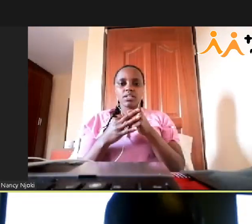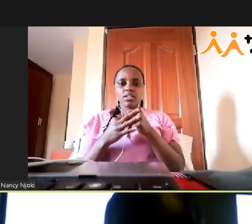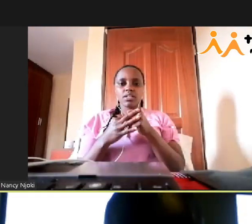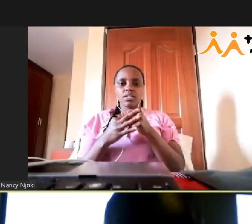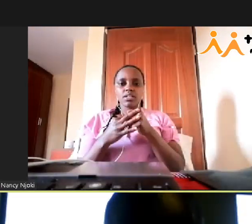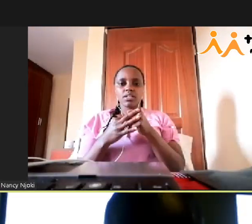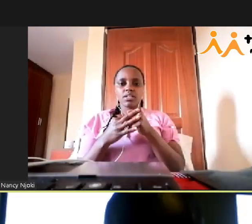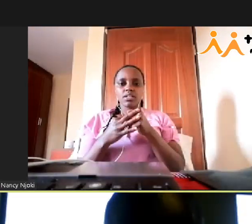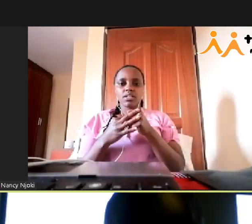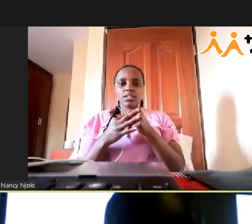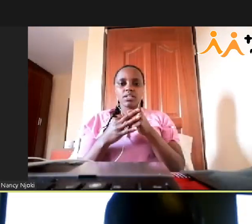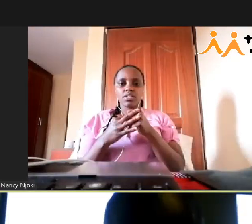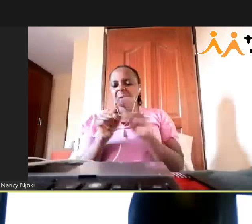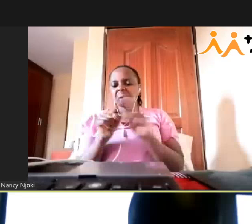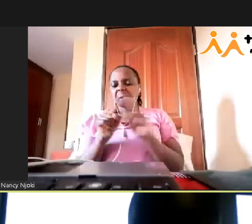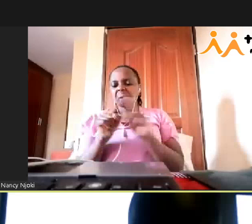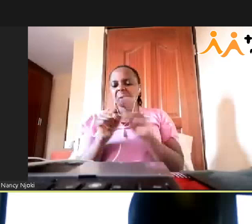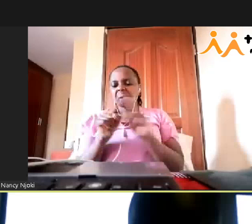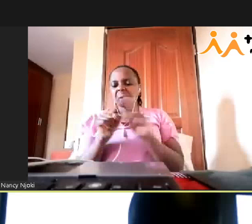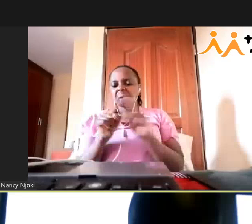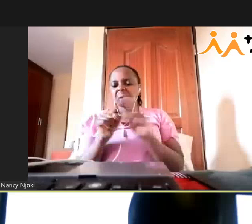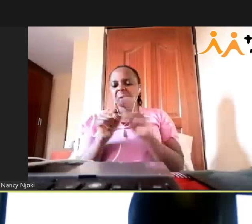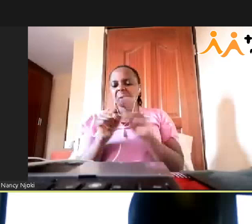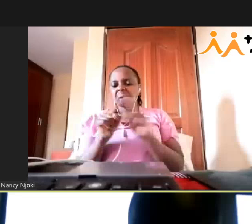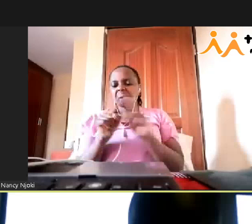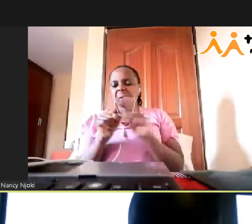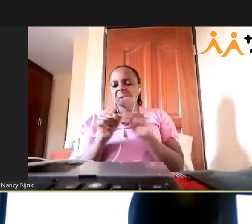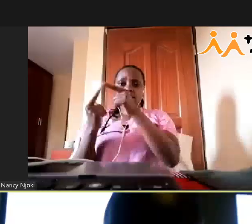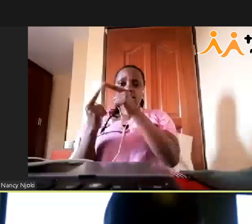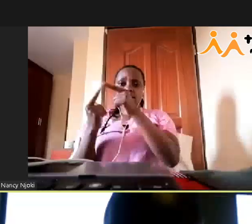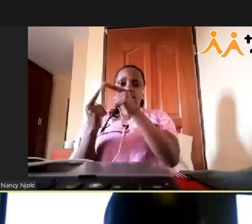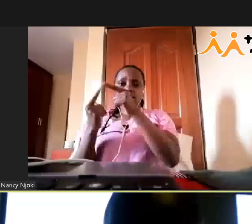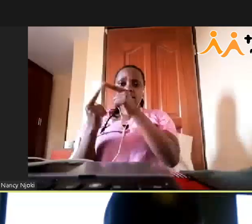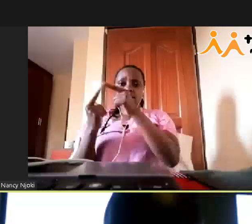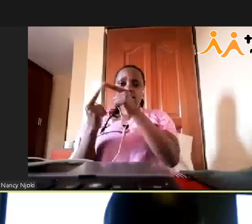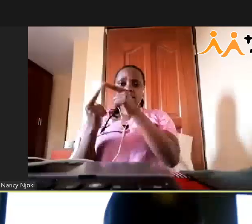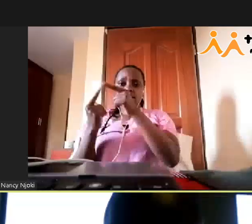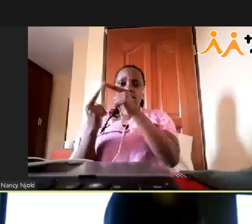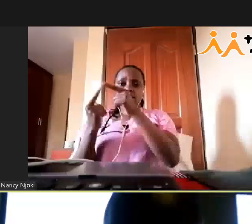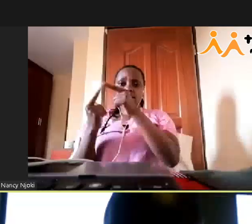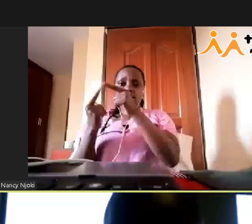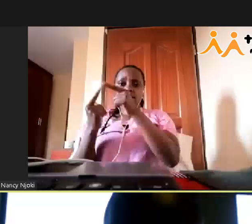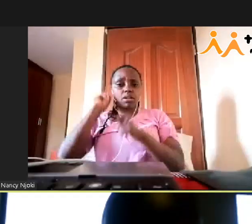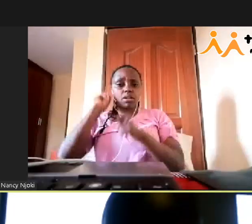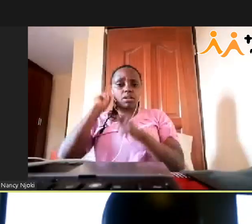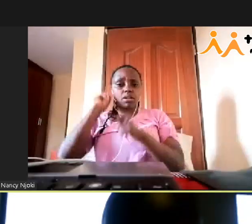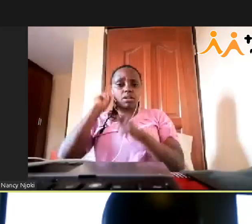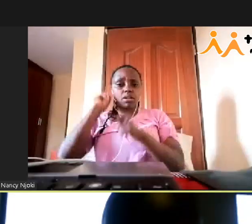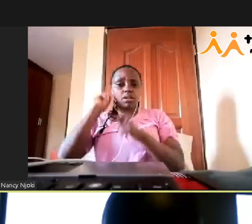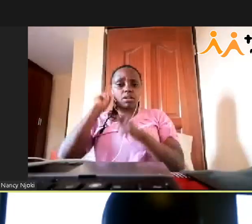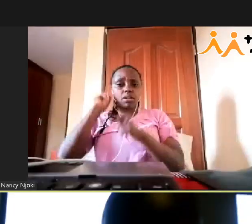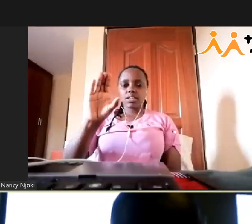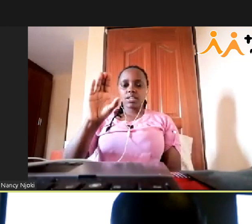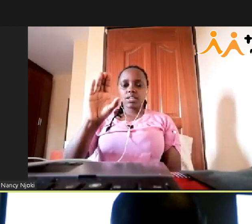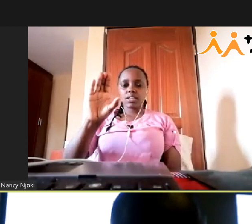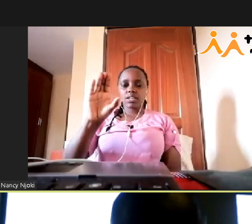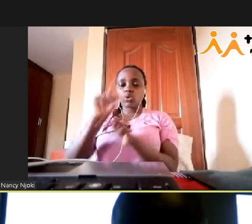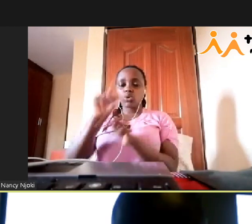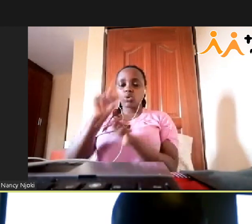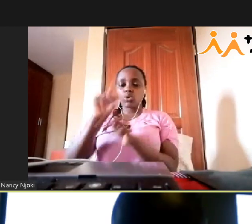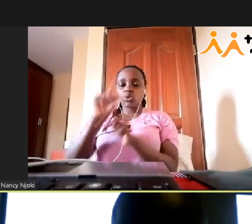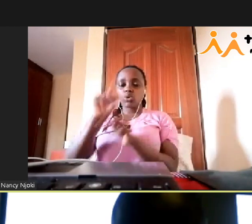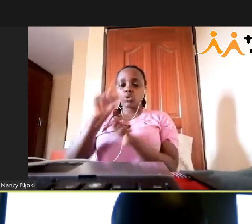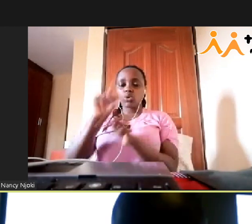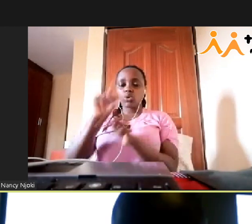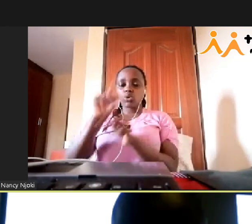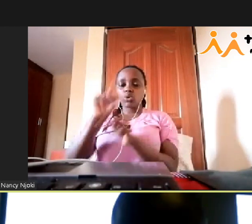as a network. I'm going to share experiences of reporting to the UNCRC and the African Charter on the Rights and